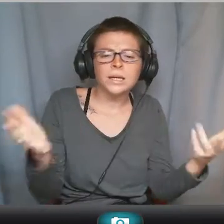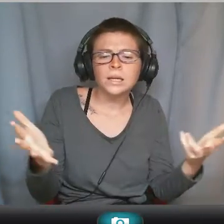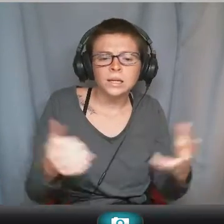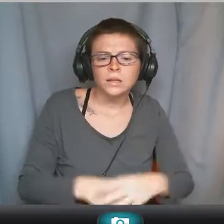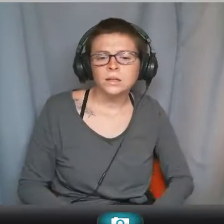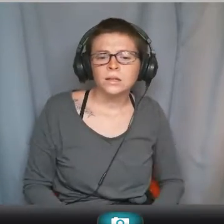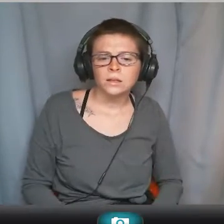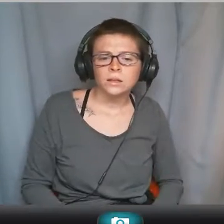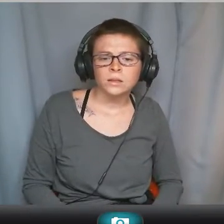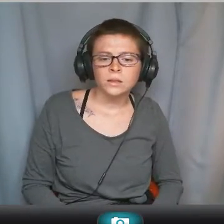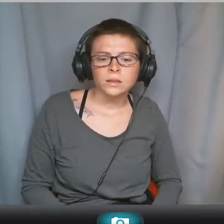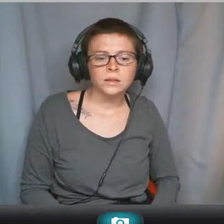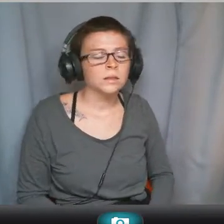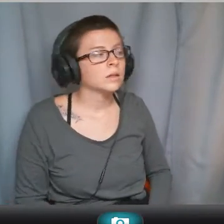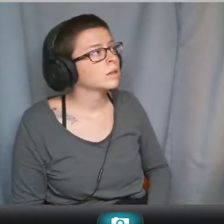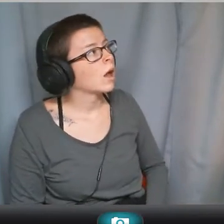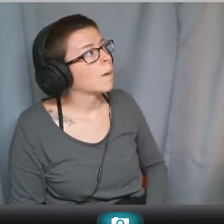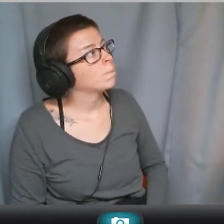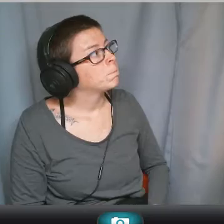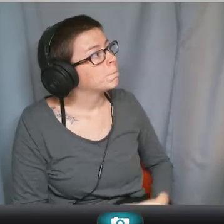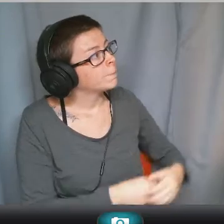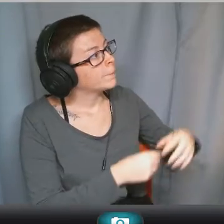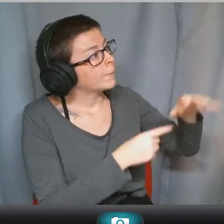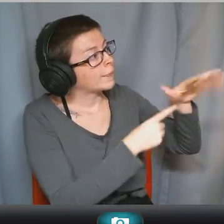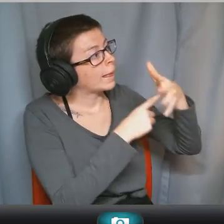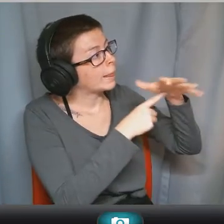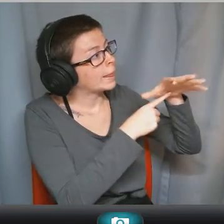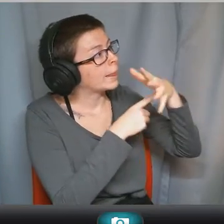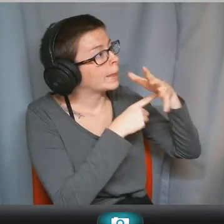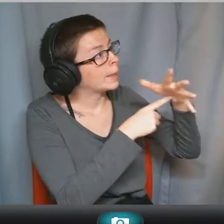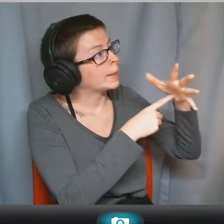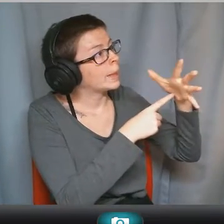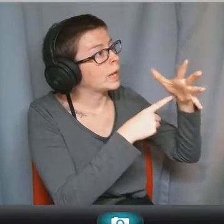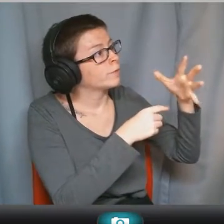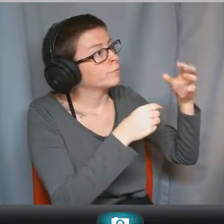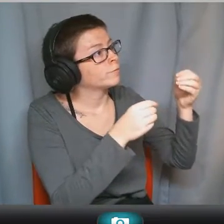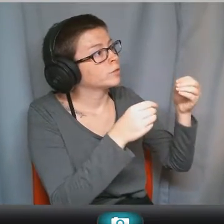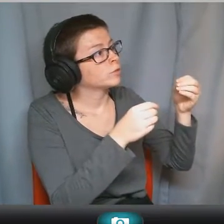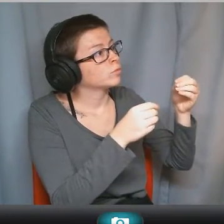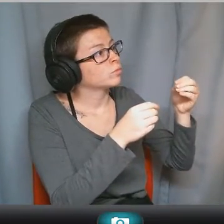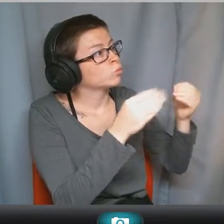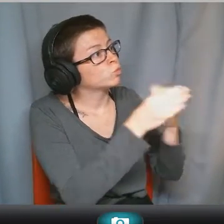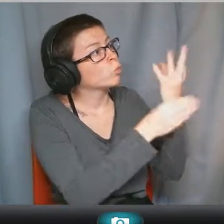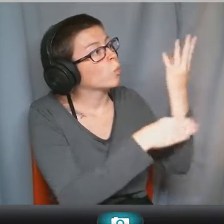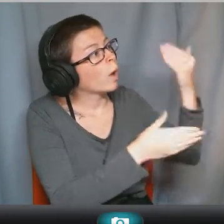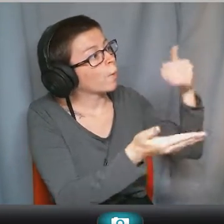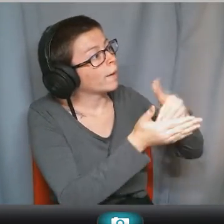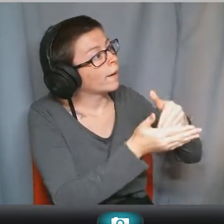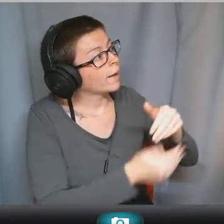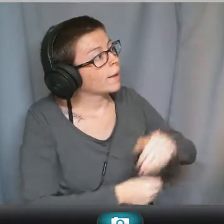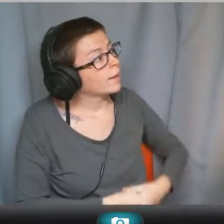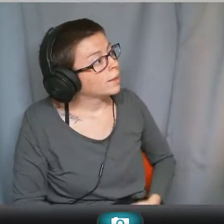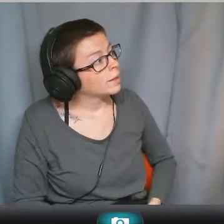tree. The leaves start to pop out again. Davidson?